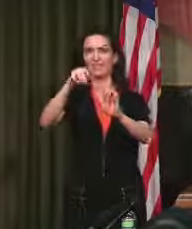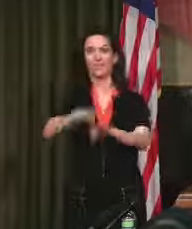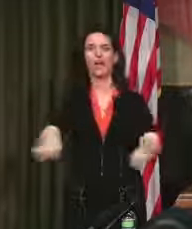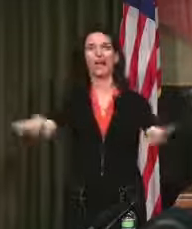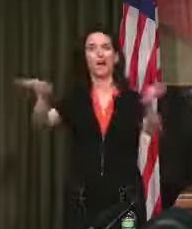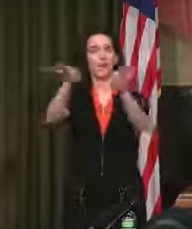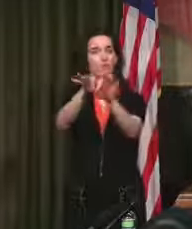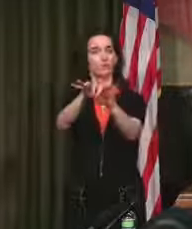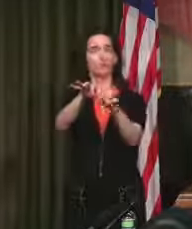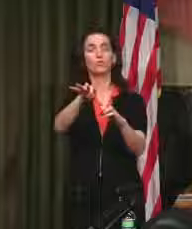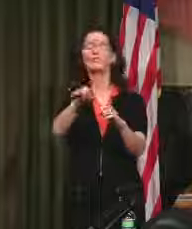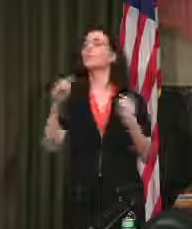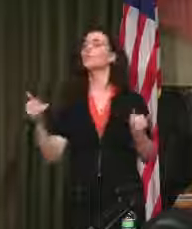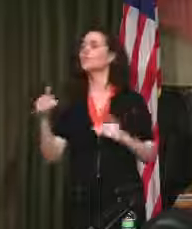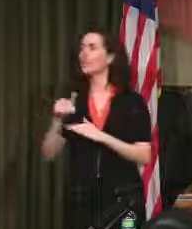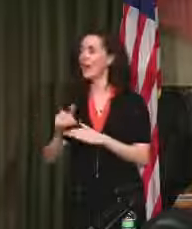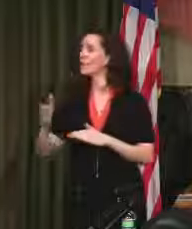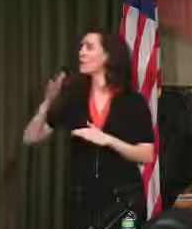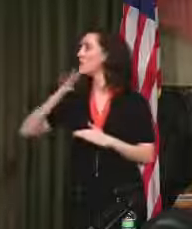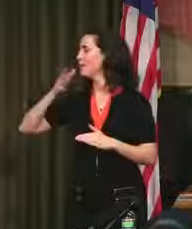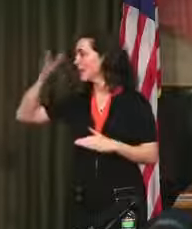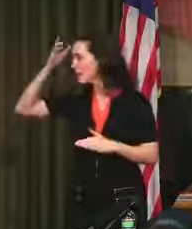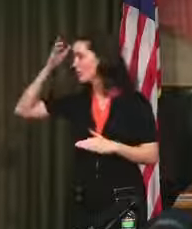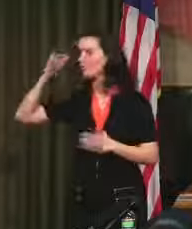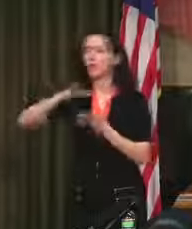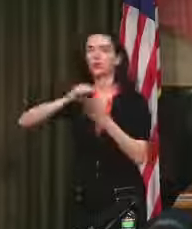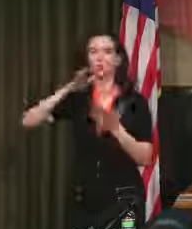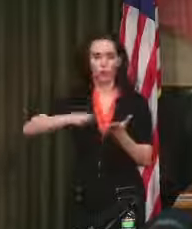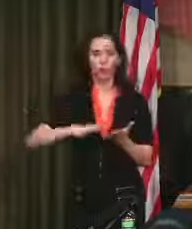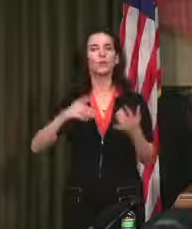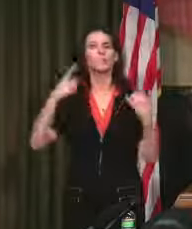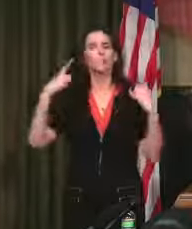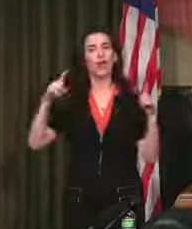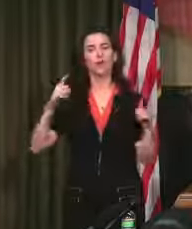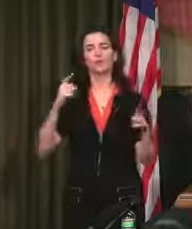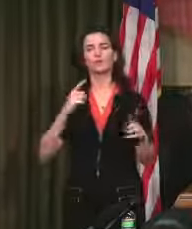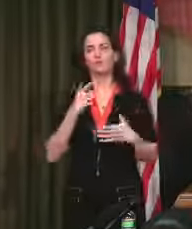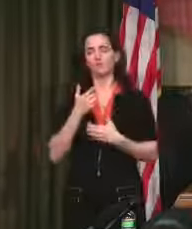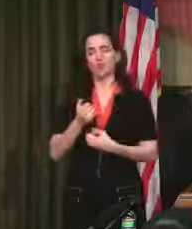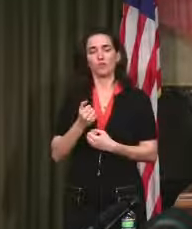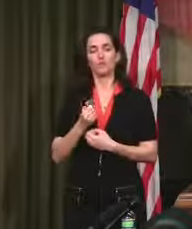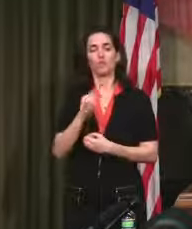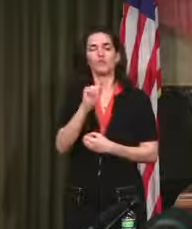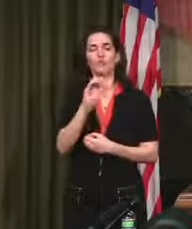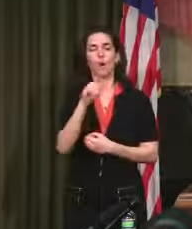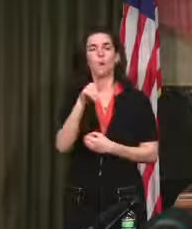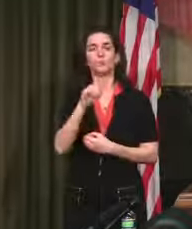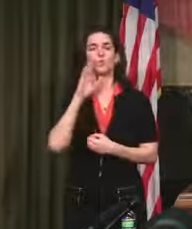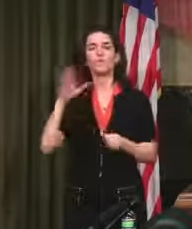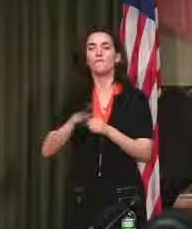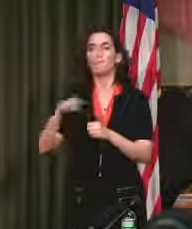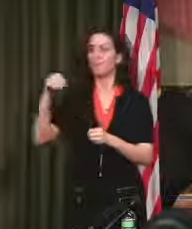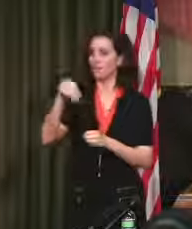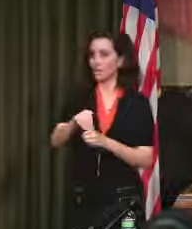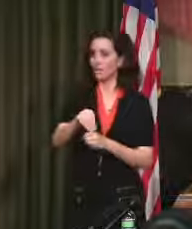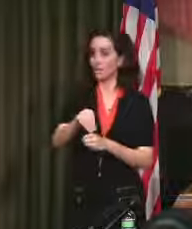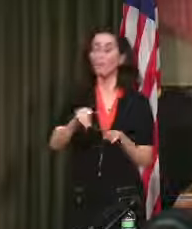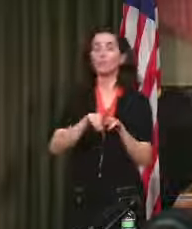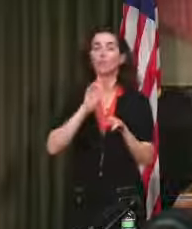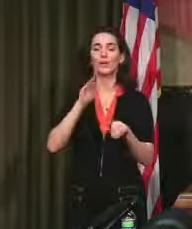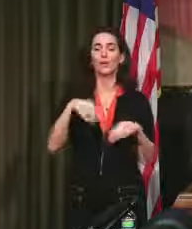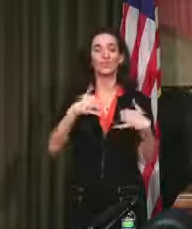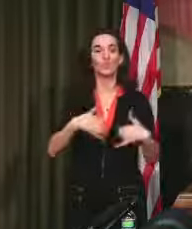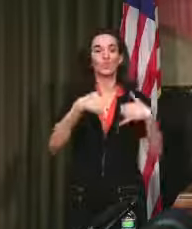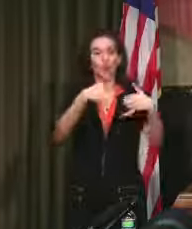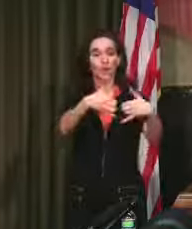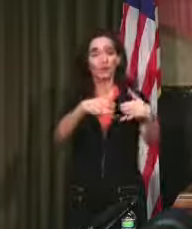tonight, parents and students can go to sleep assured that TOPS will be fully funded and that we're giving them a scholarship to an